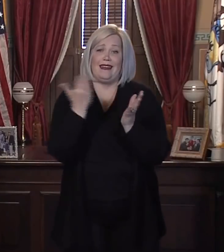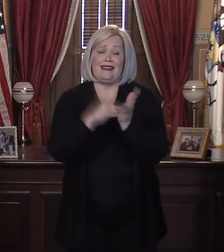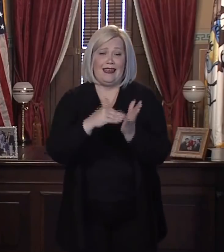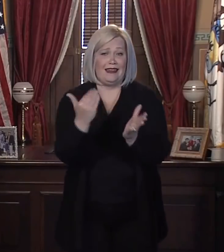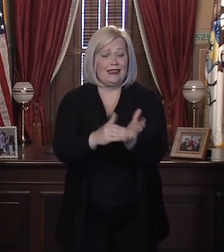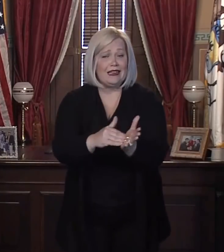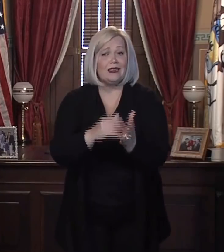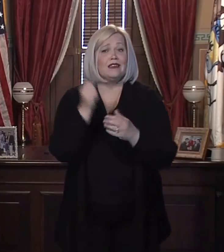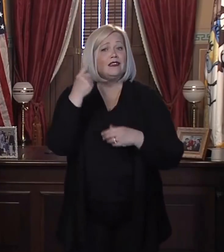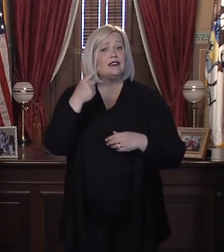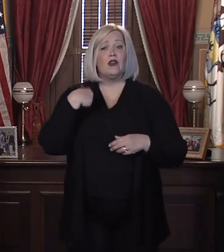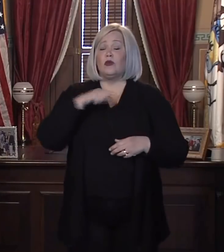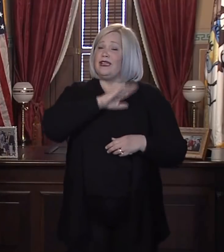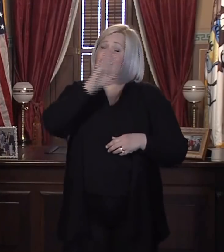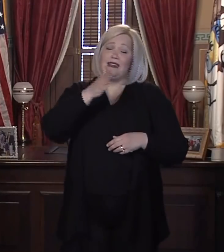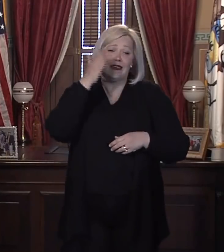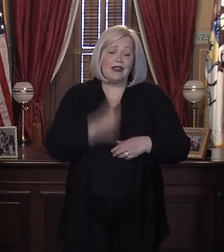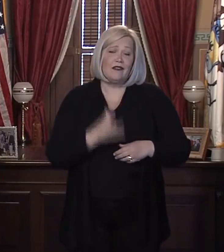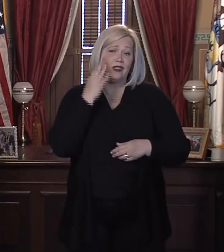challenge unlike we've ever confronted.